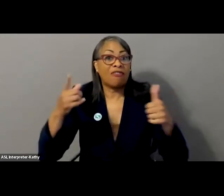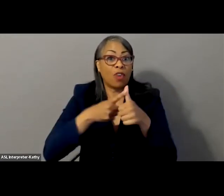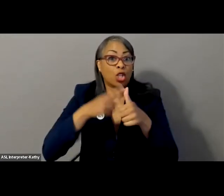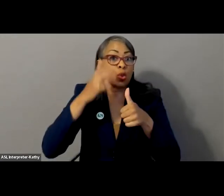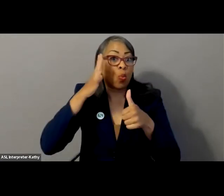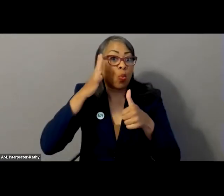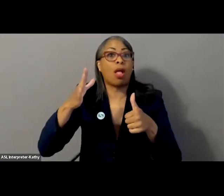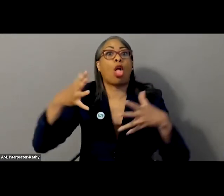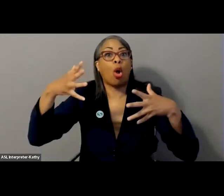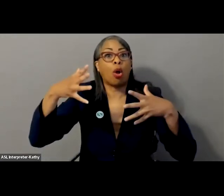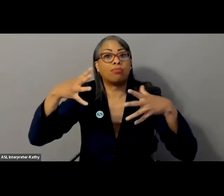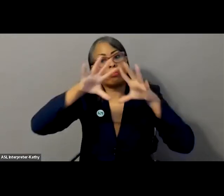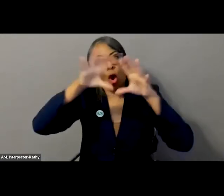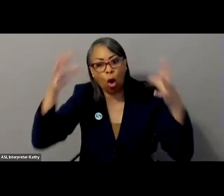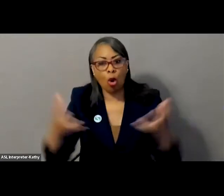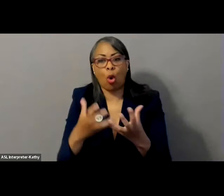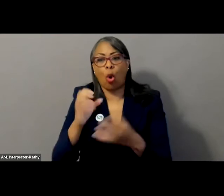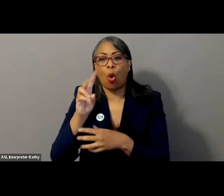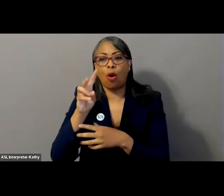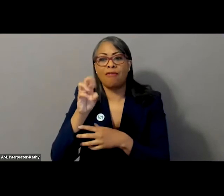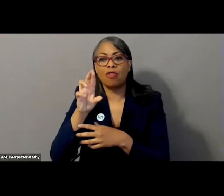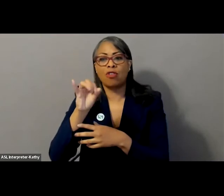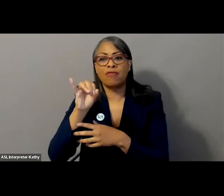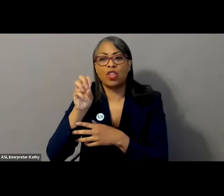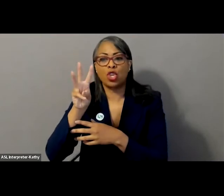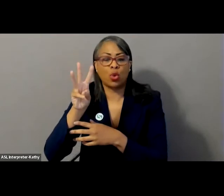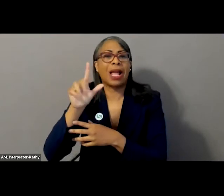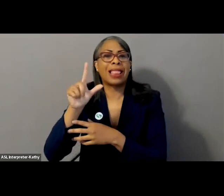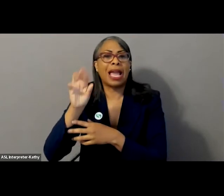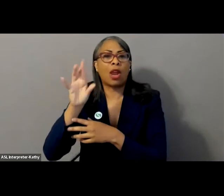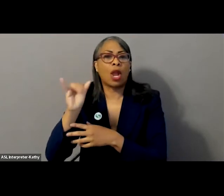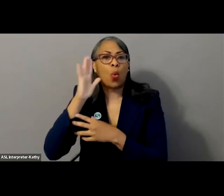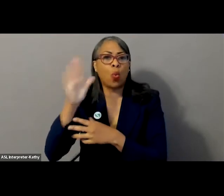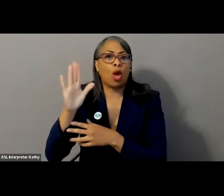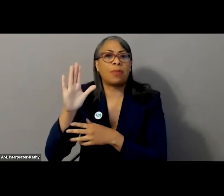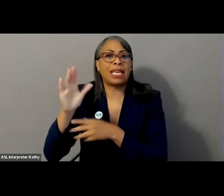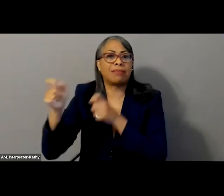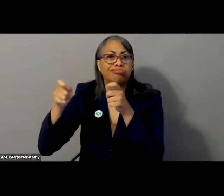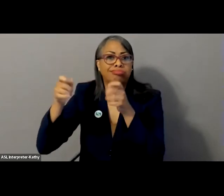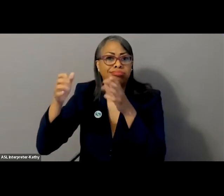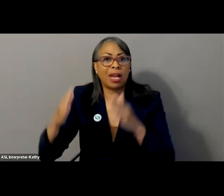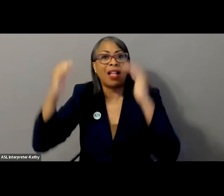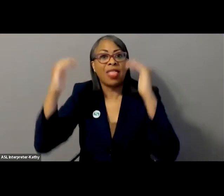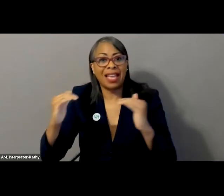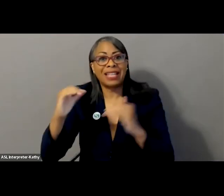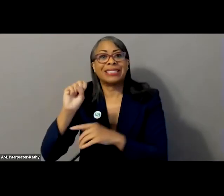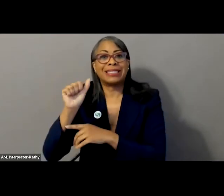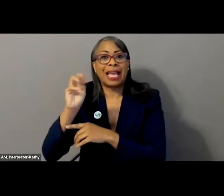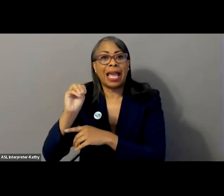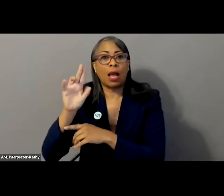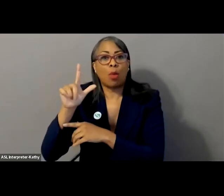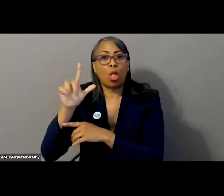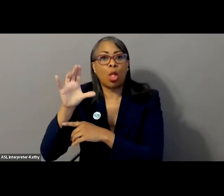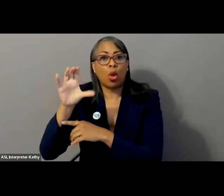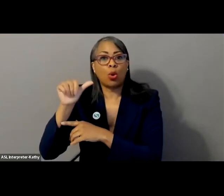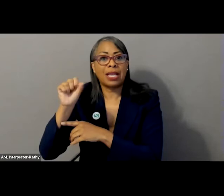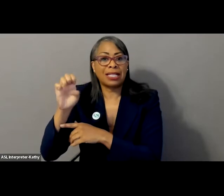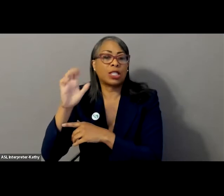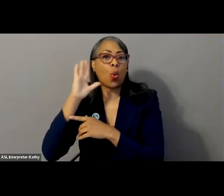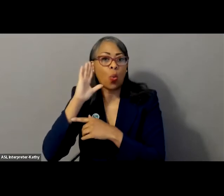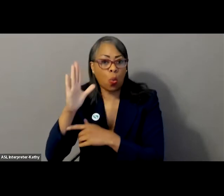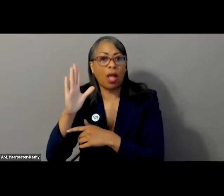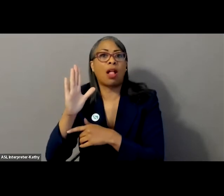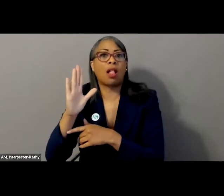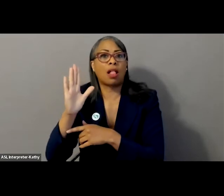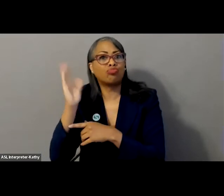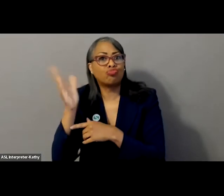its recommendations. Larry was the chair of the panel, and so he will begin. And then Sam Lucas, a member of the panel, will also comment.